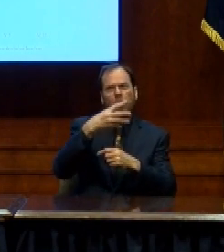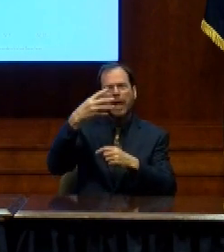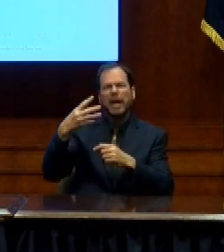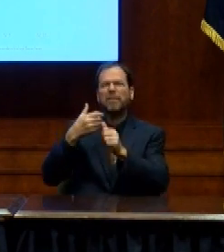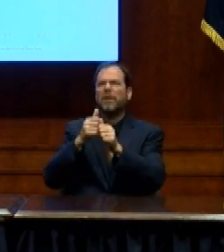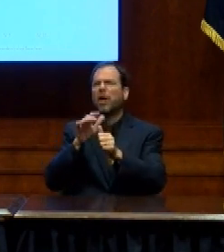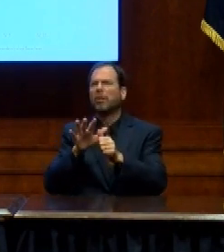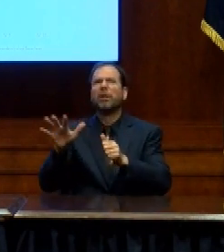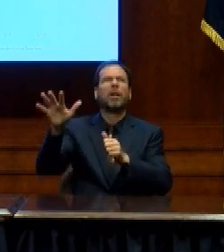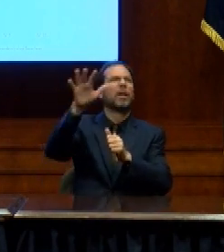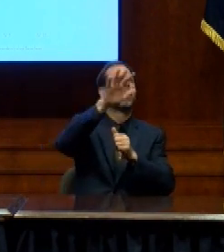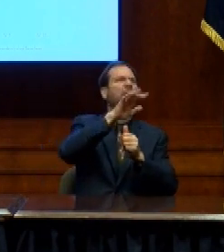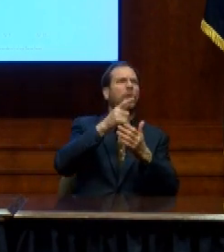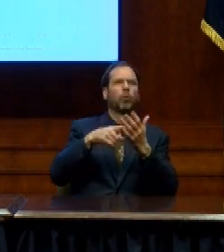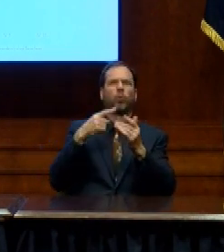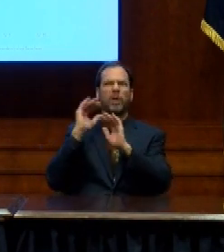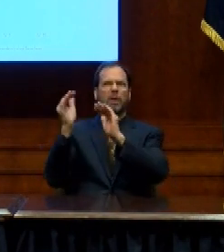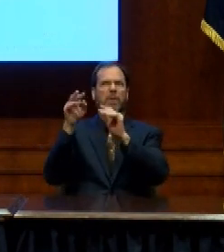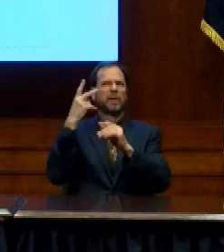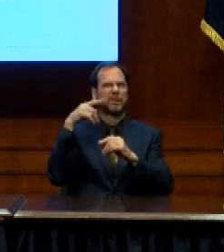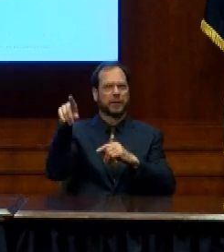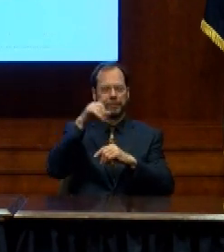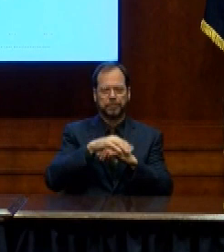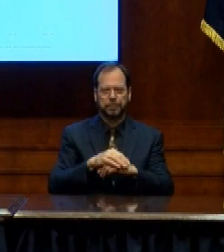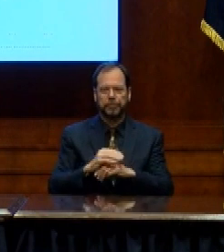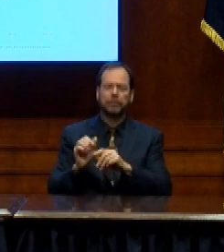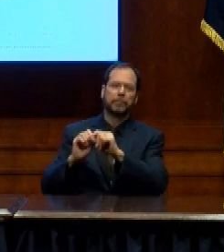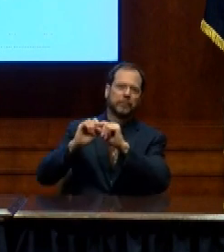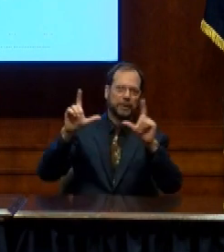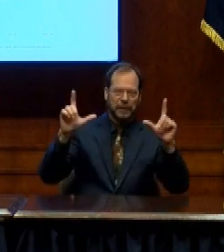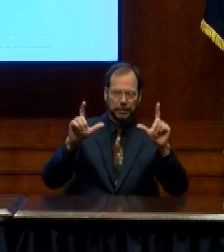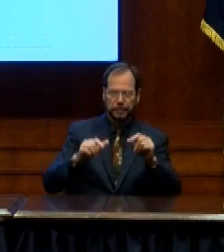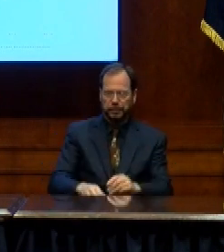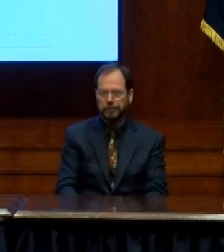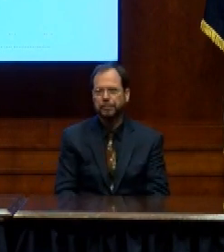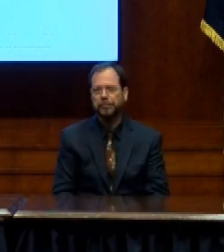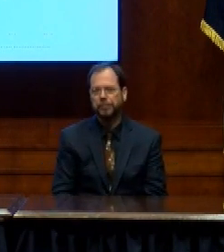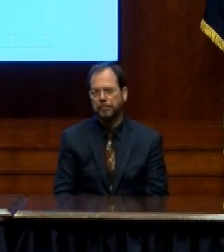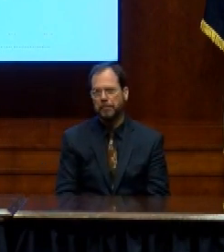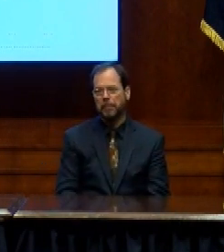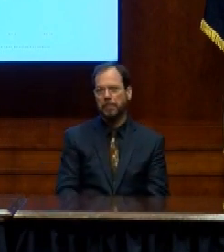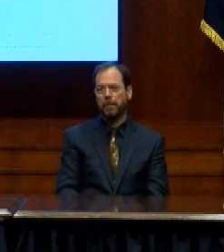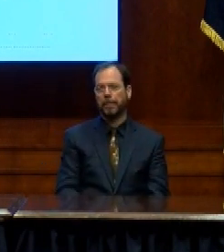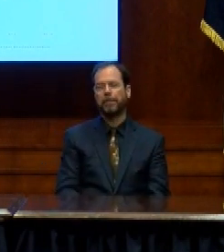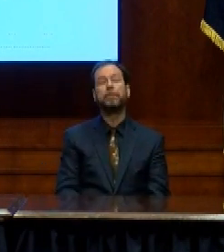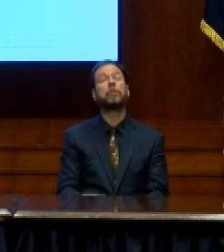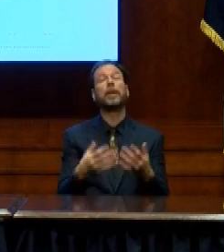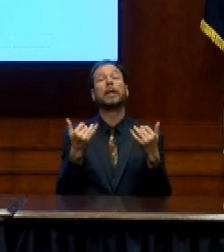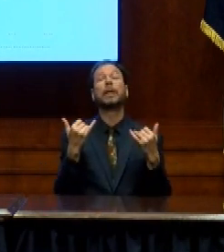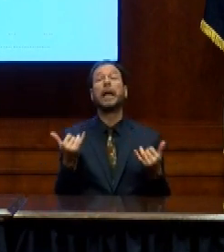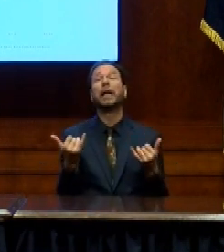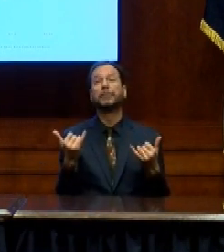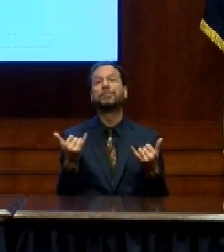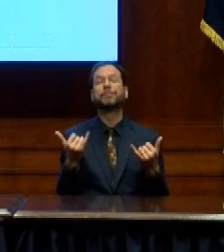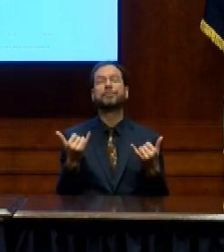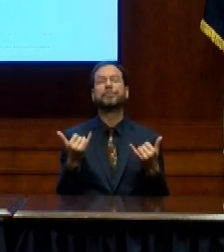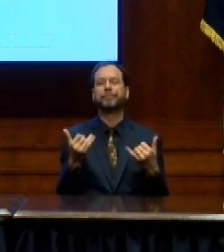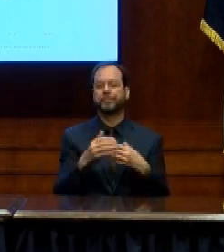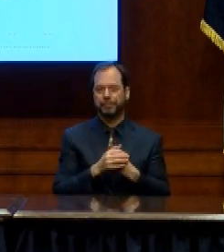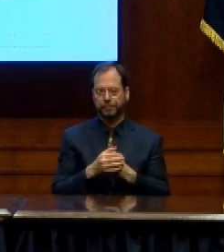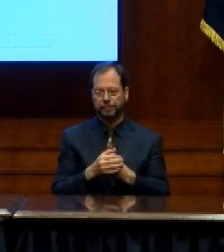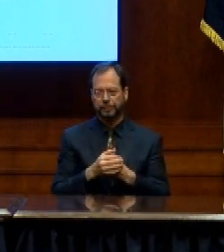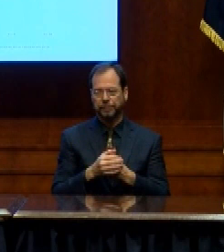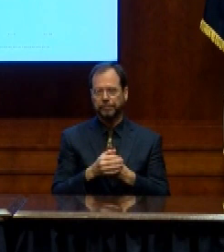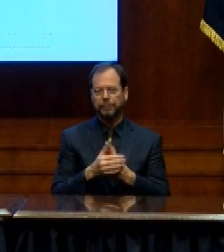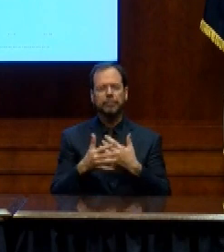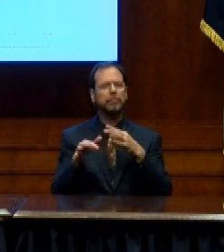with most of the other graphs that we see. Next slide. So what we wanted to do for you is to provide you